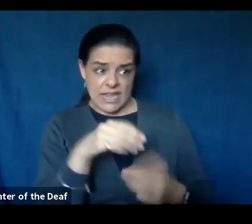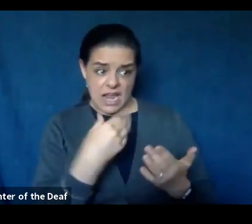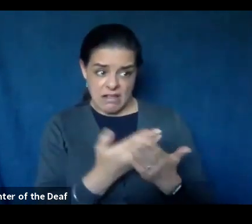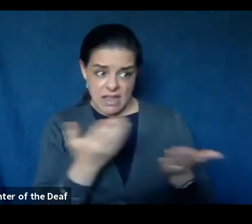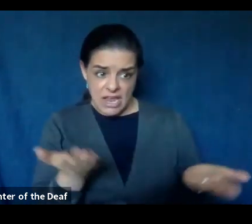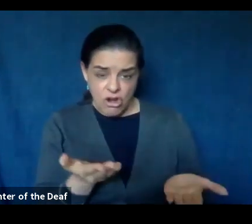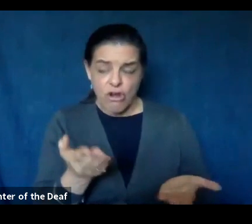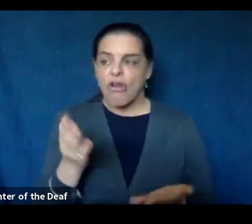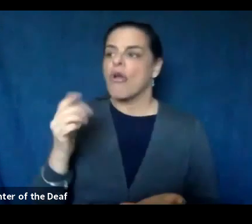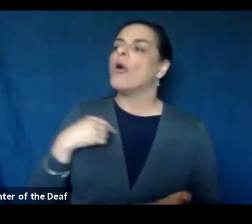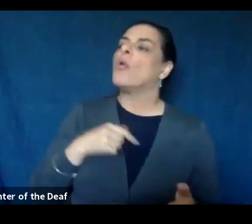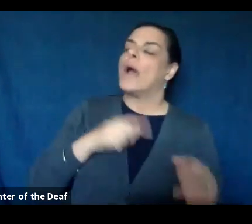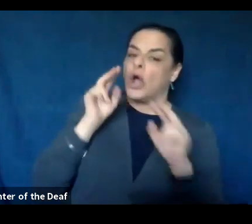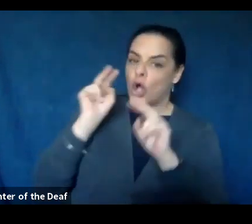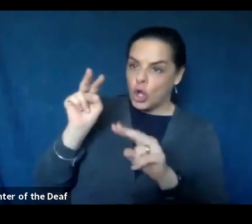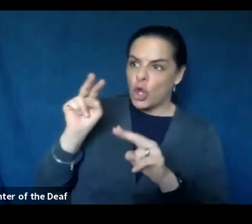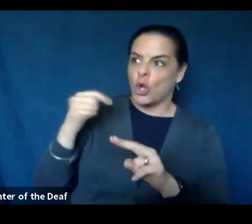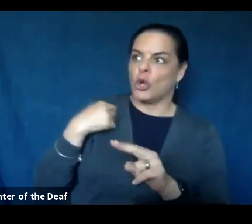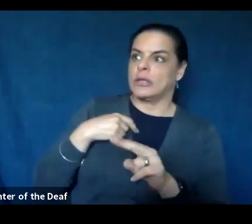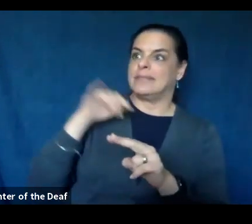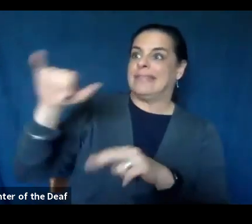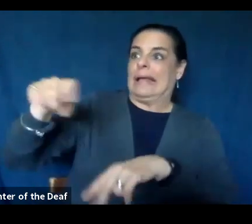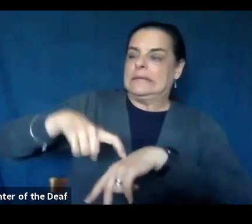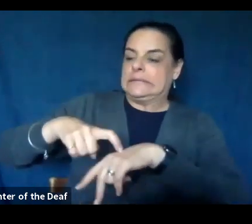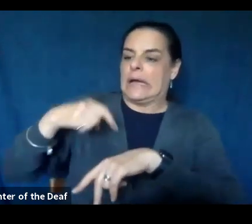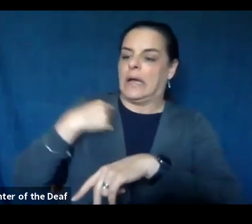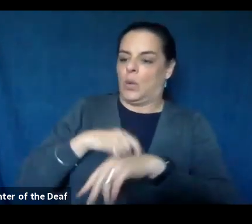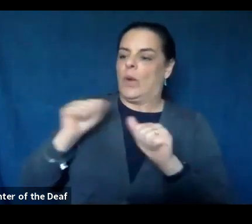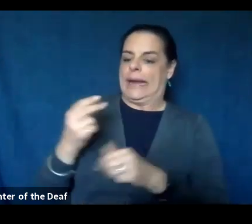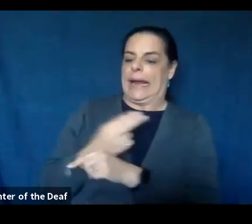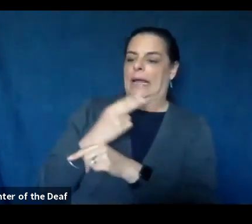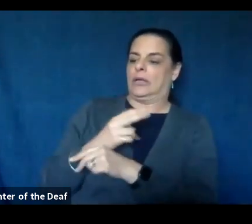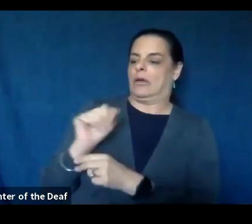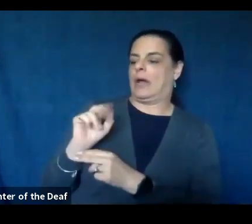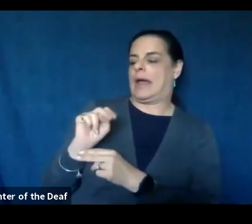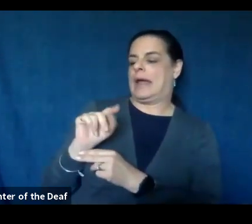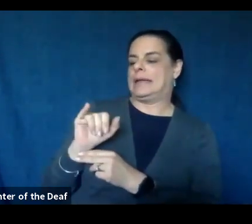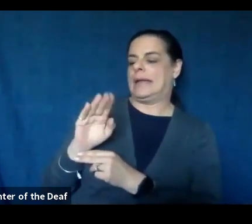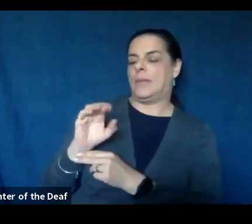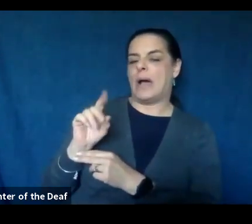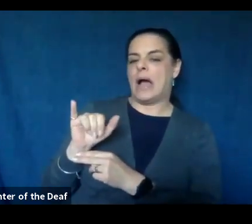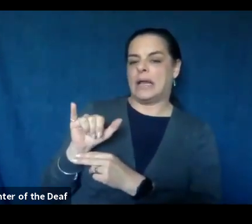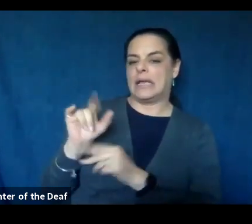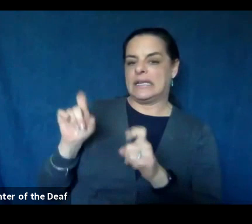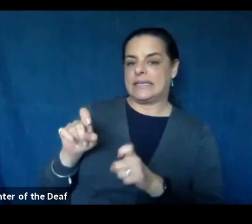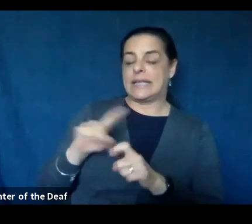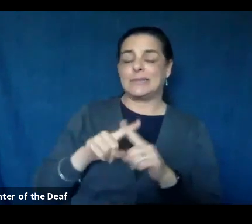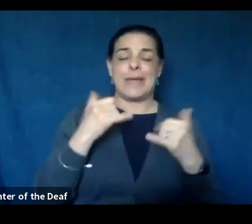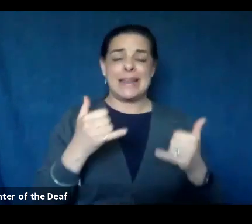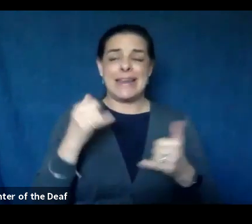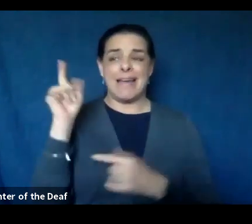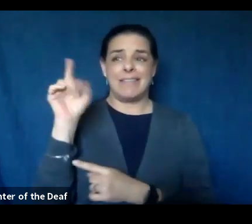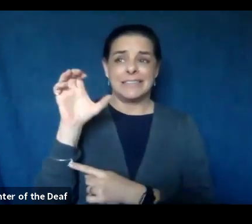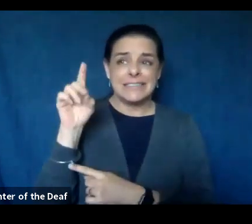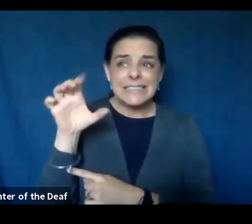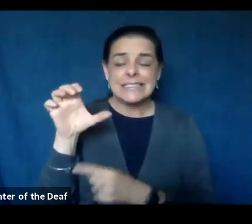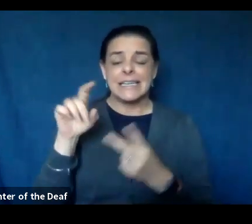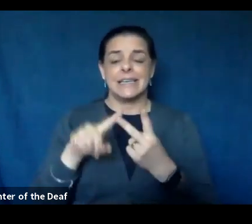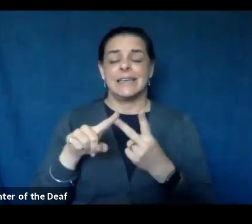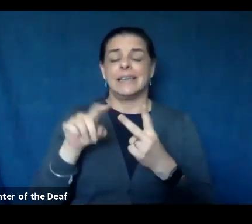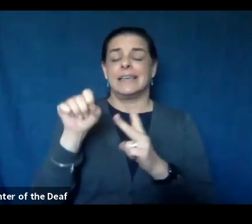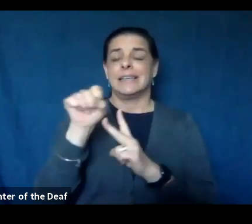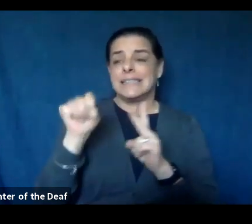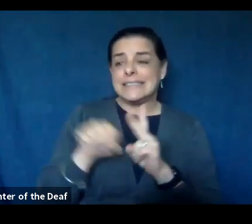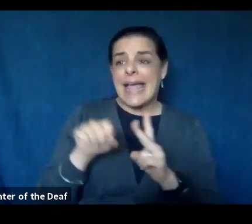to being able to get to a point where we can routinely use antibody testing. But right now, guidance from CDC and the state and World Health